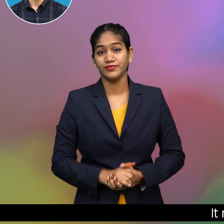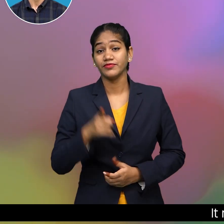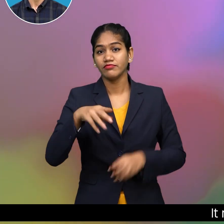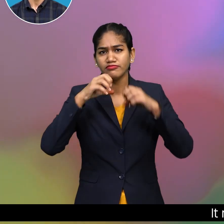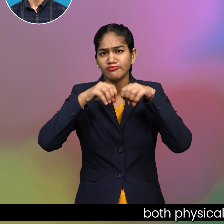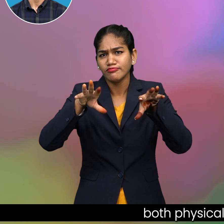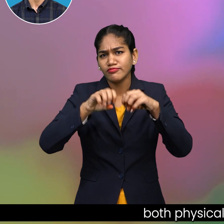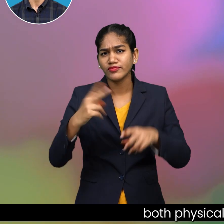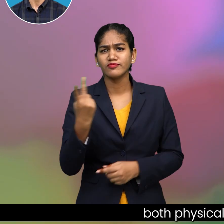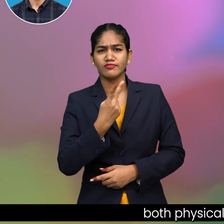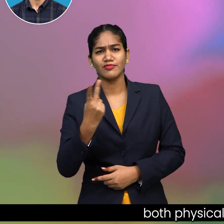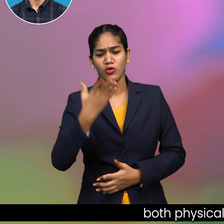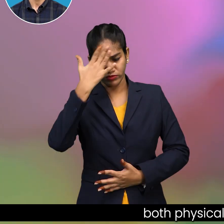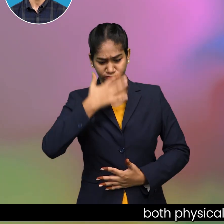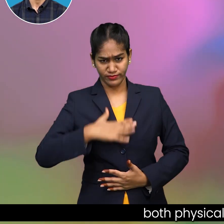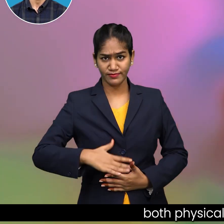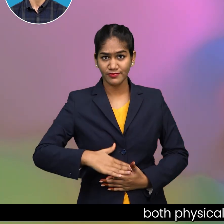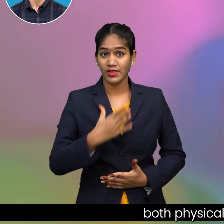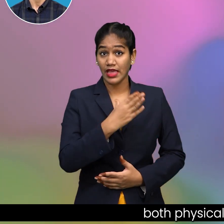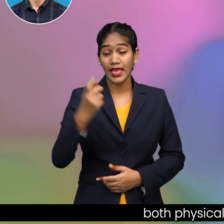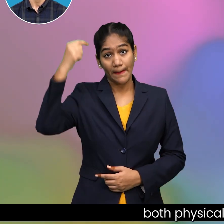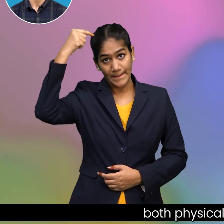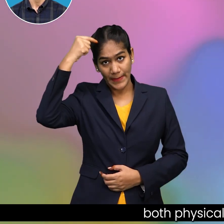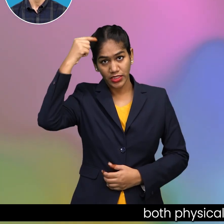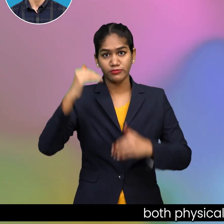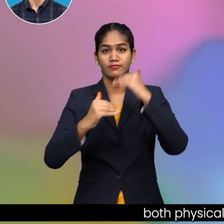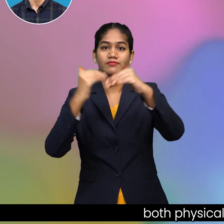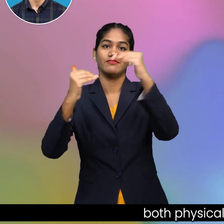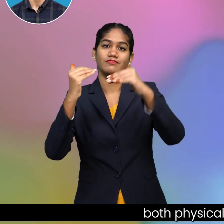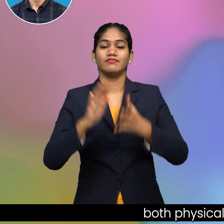It regulates both physical and mental growth.